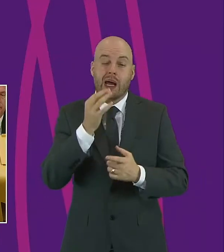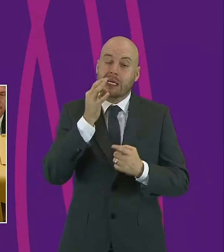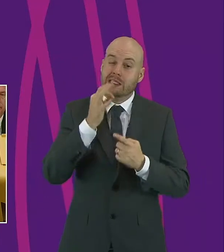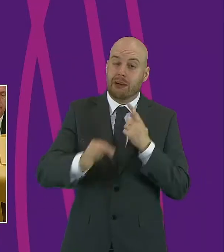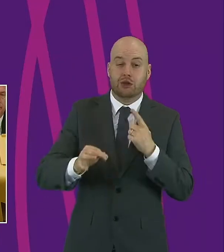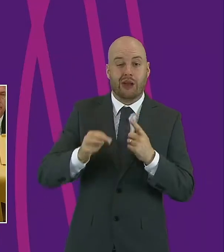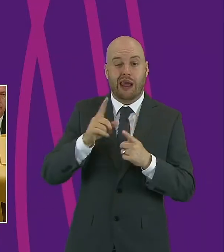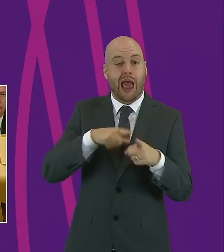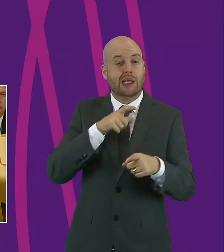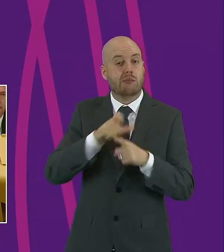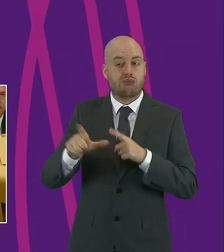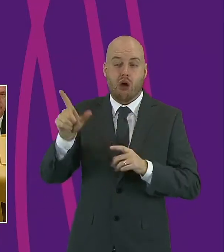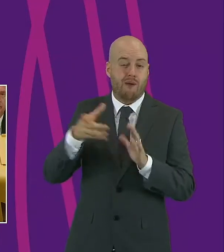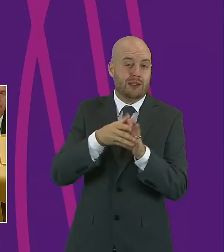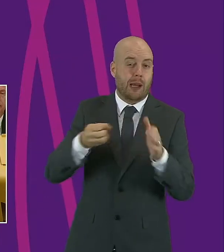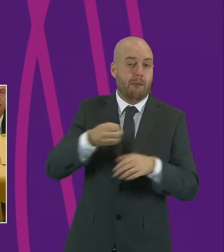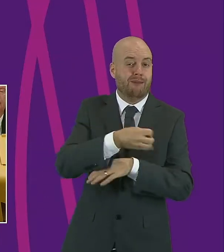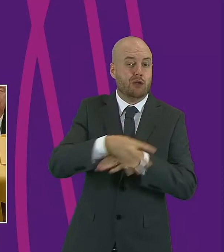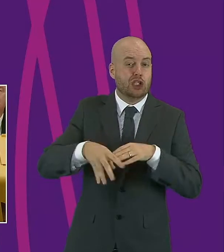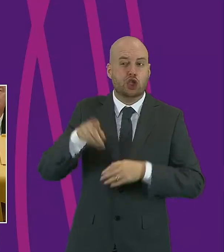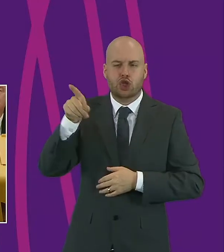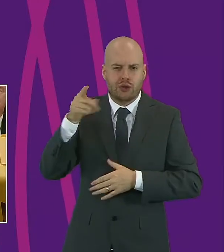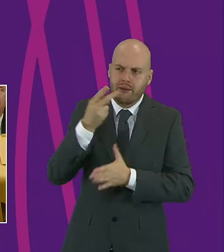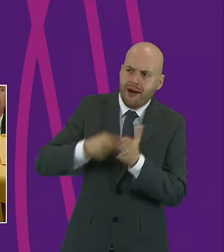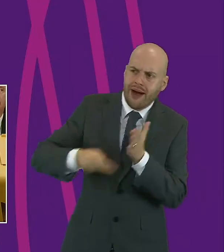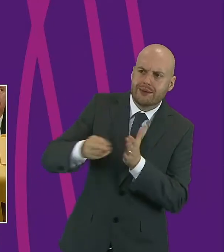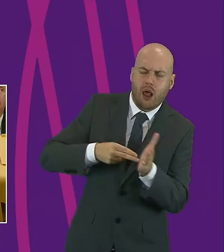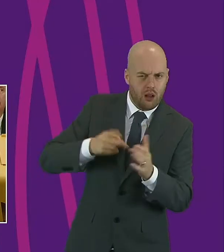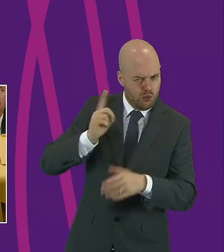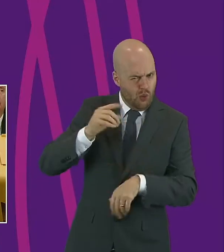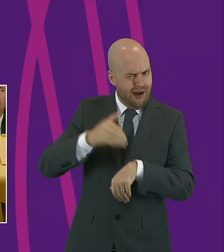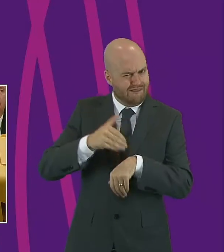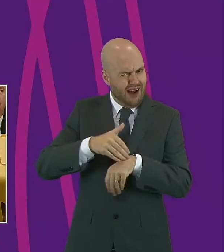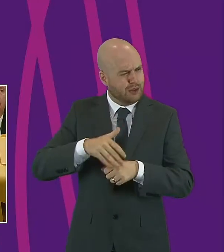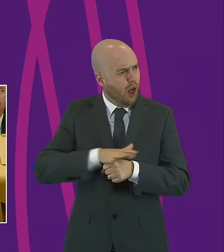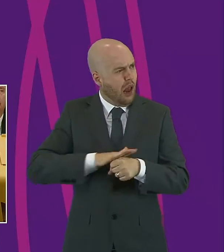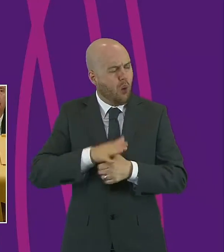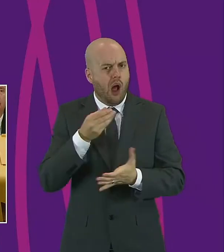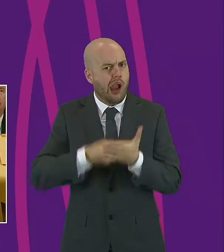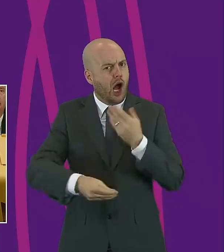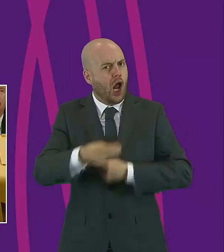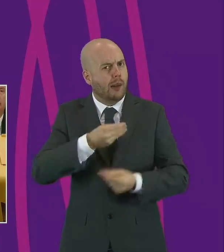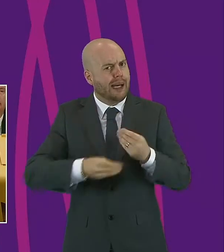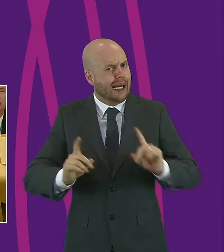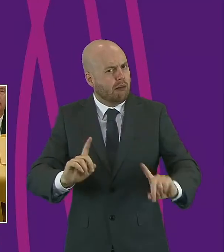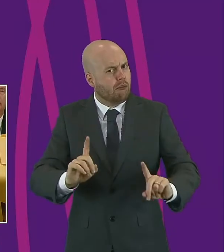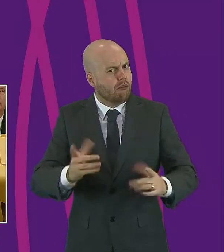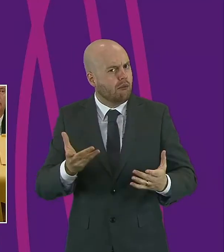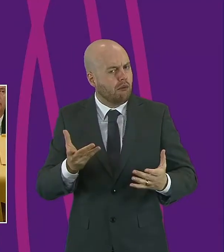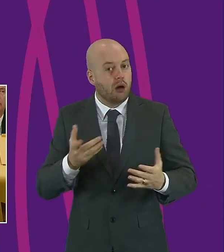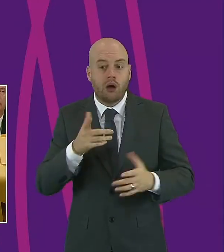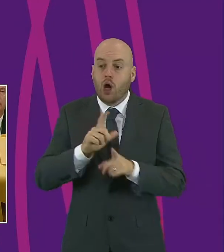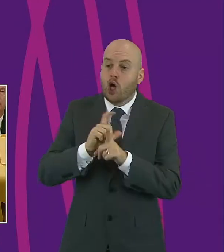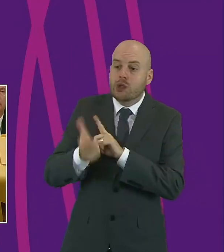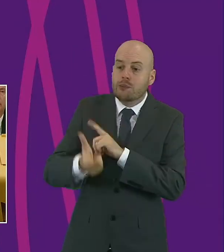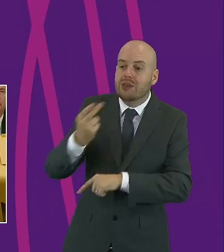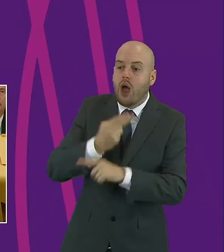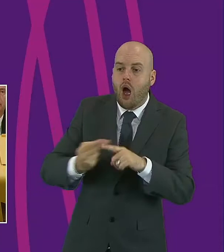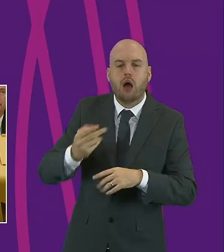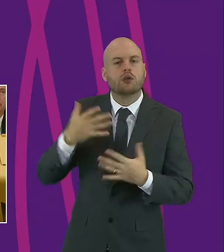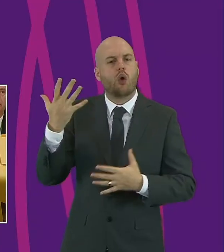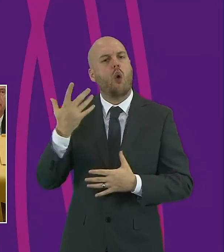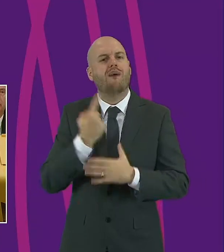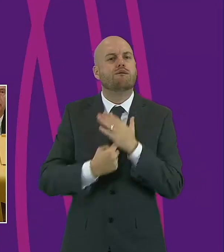will the Scottish Government's support packages include not just institutions but also community arts and those who are self-employed, such